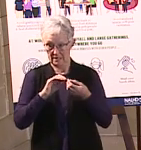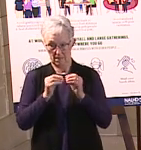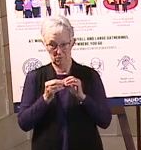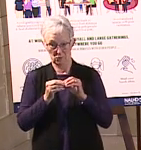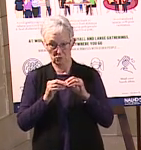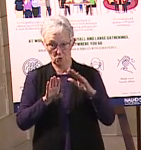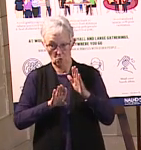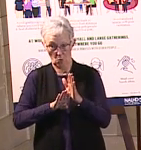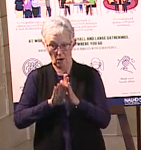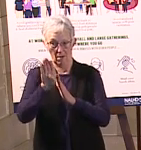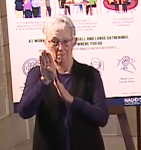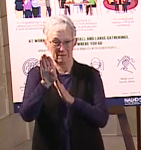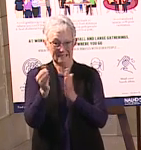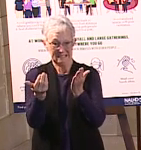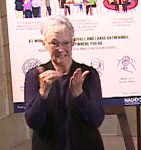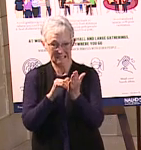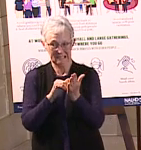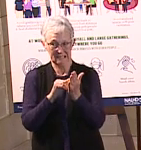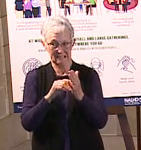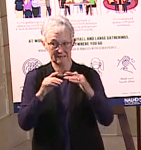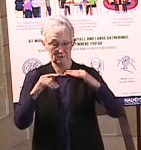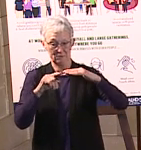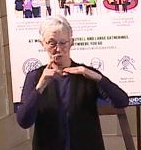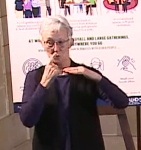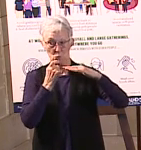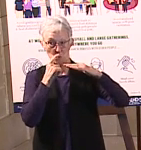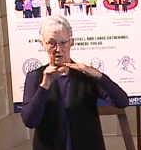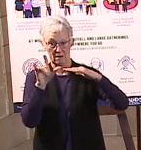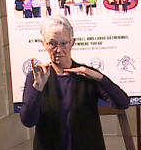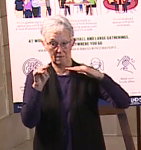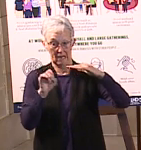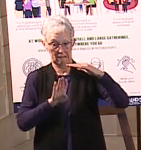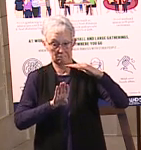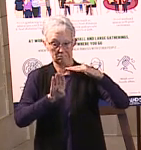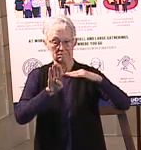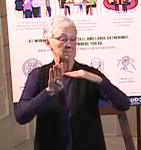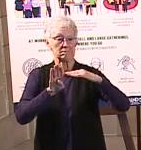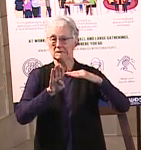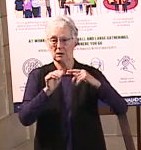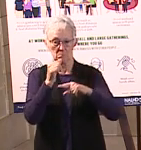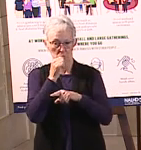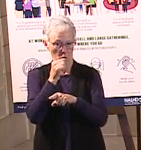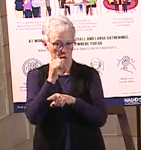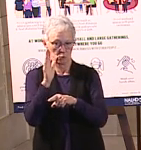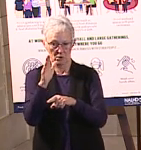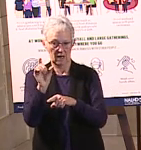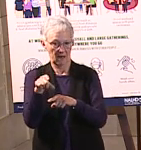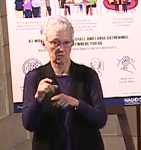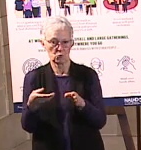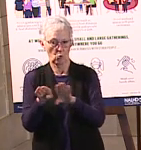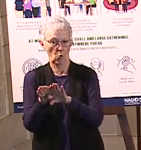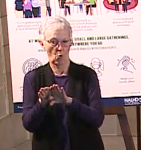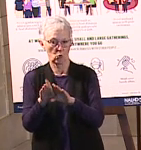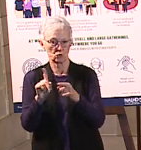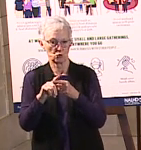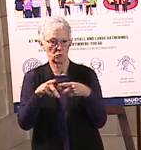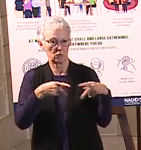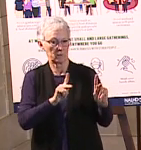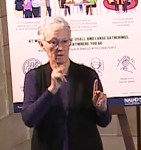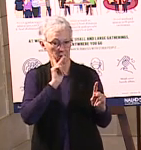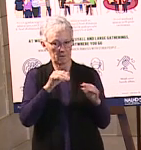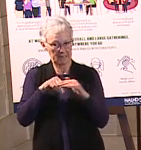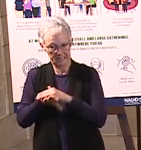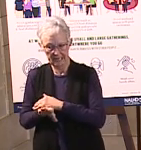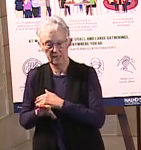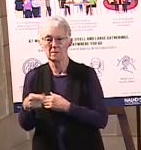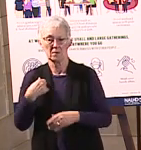will have to go back to takeout, delivery, or drive-through only. So they've been particularly hard hit, and we've tried